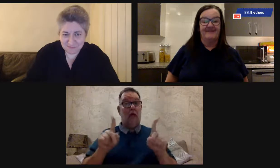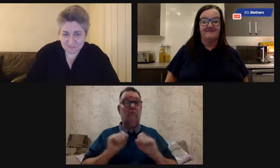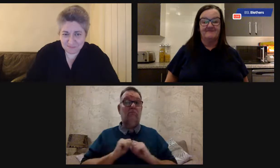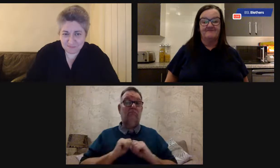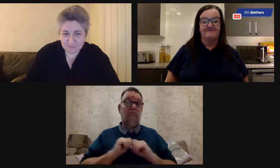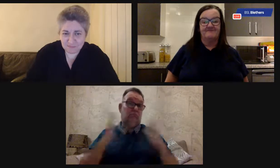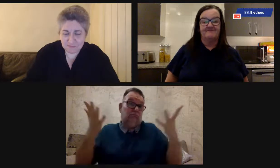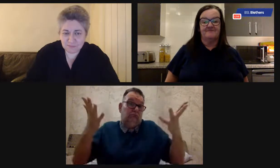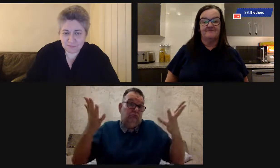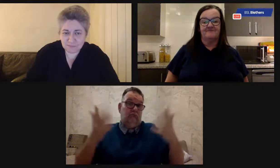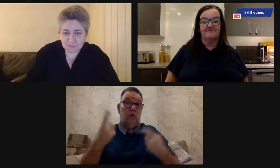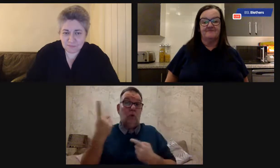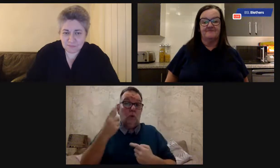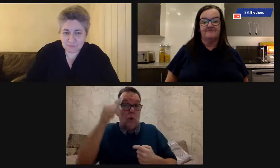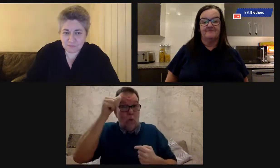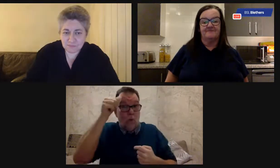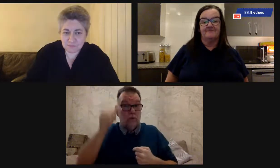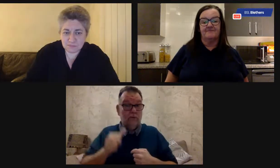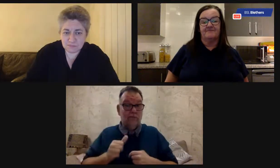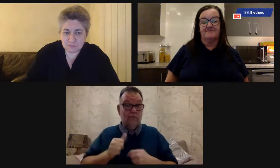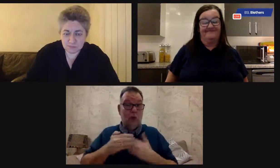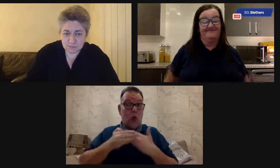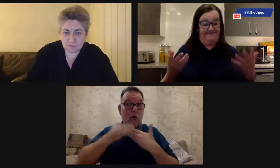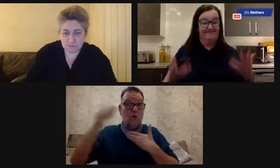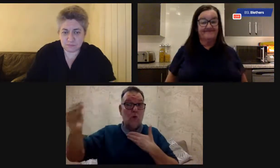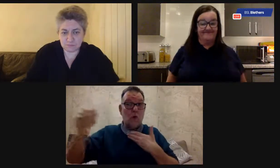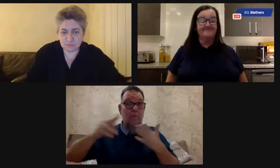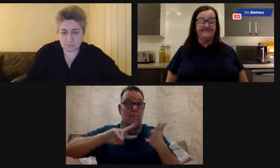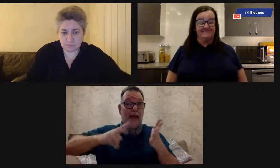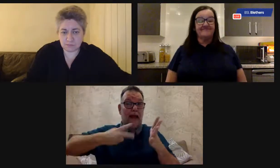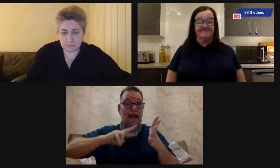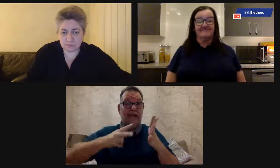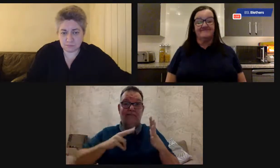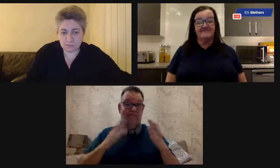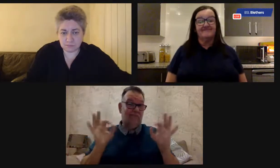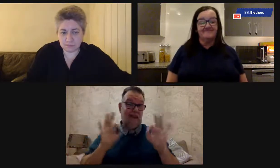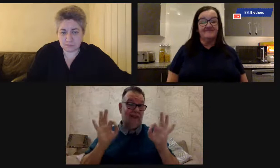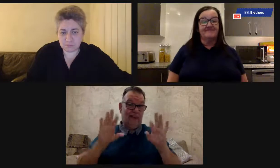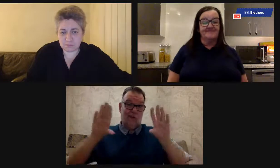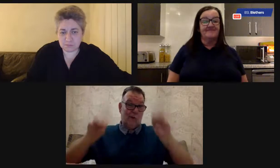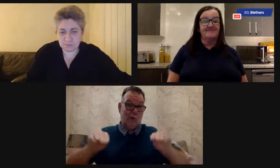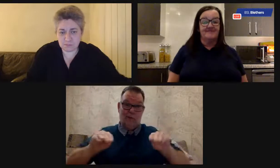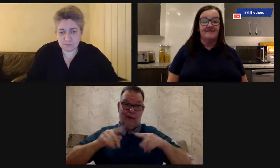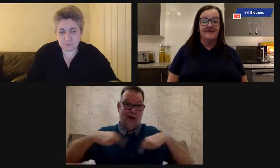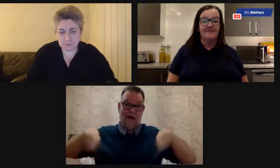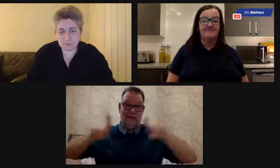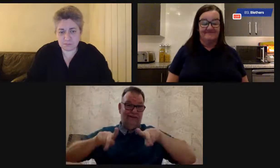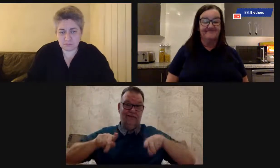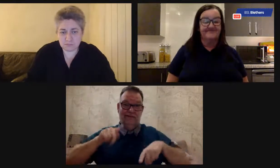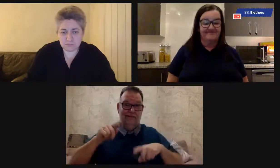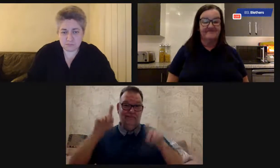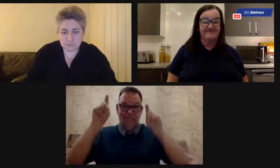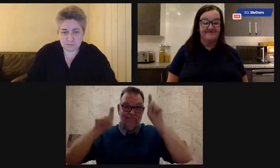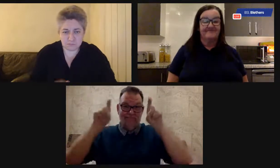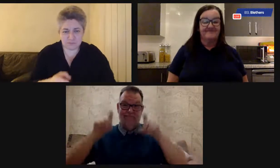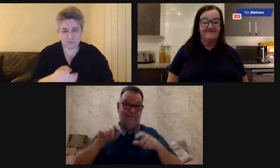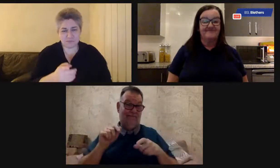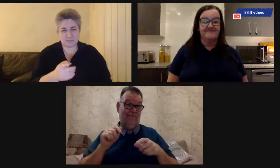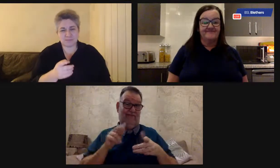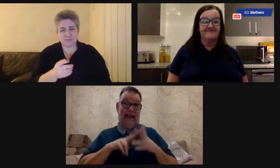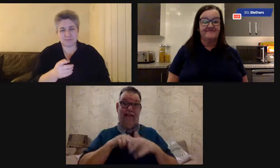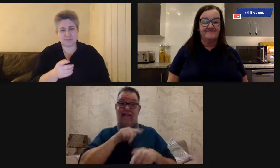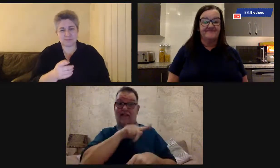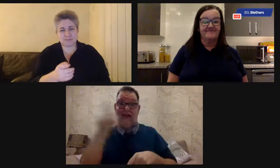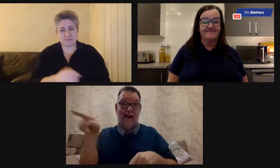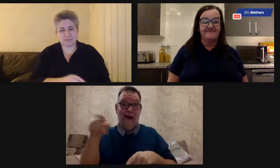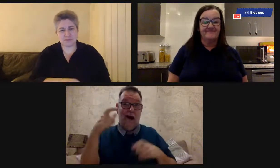us, and there's plenty to see. However, who knows? It may be something that's a long term goal. Nothing can stop